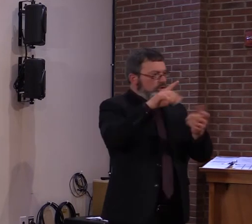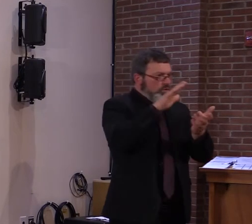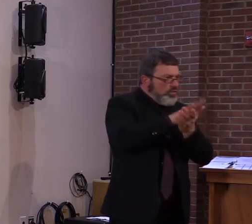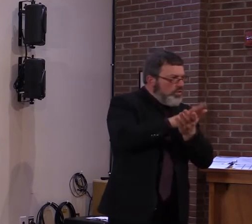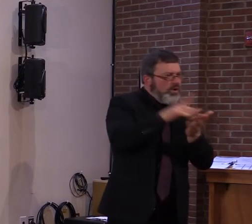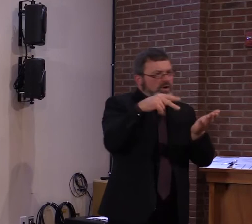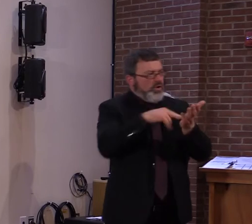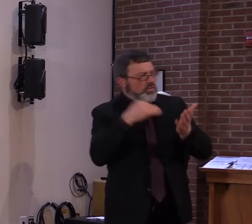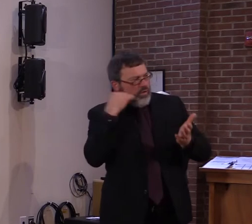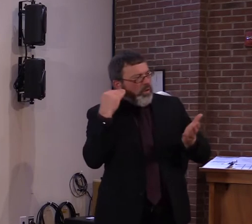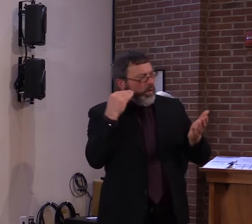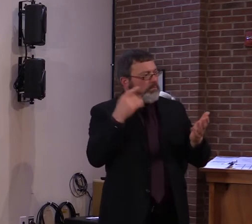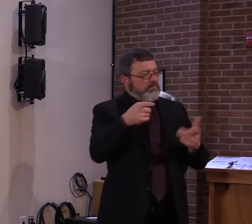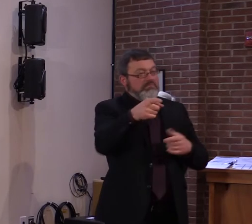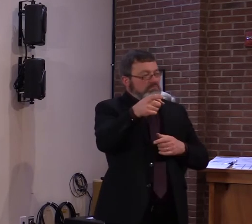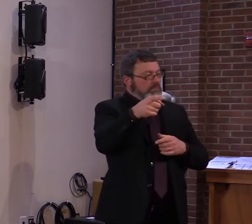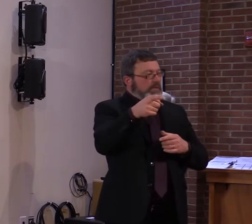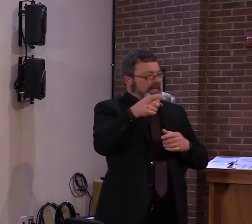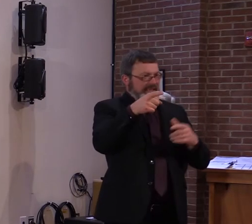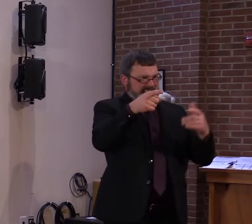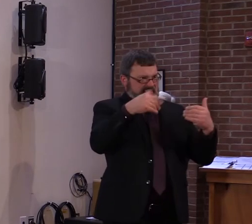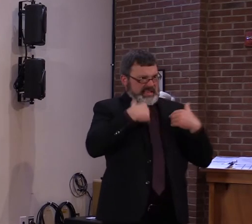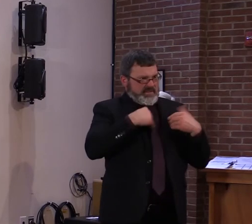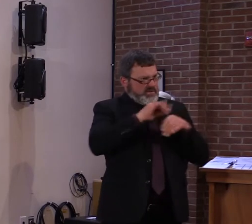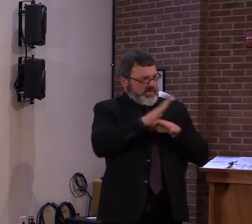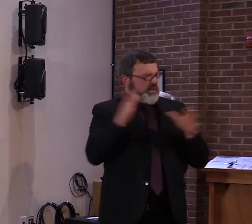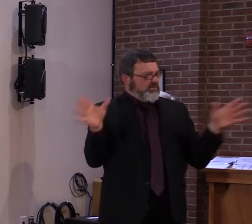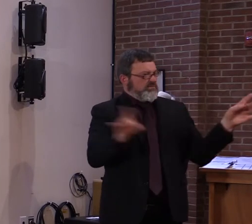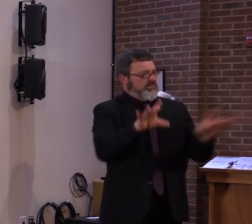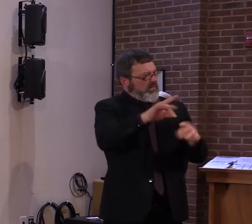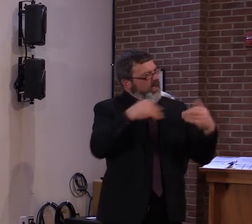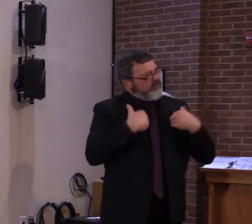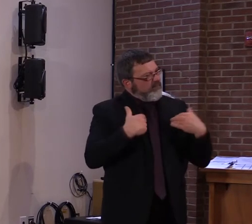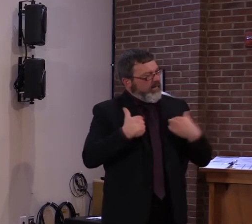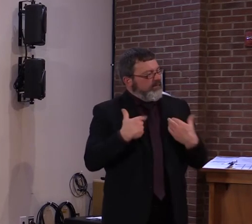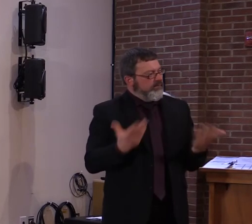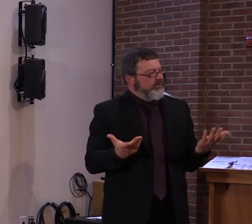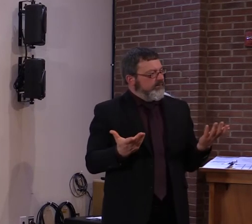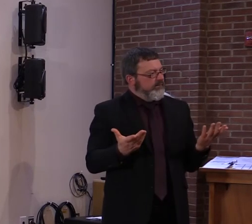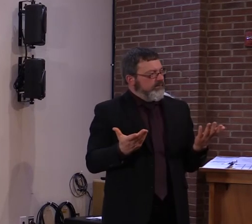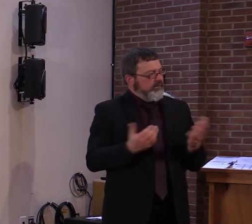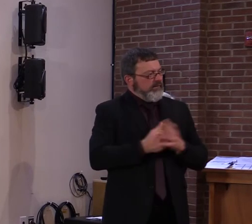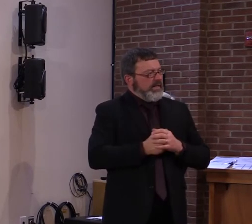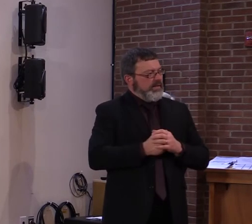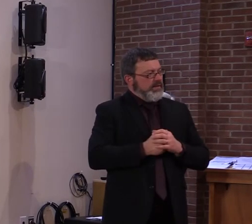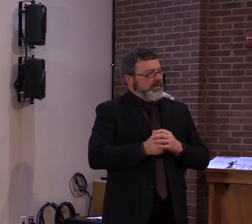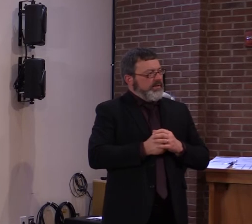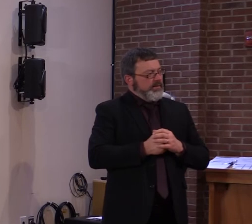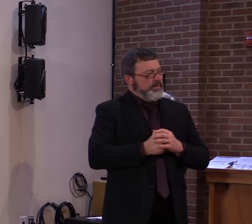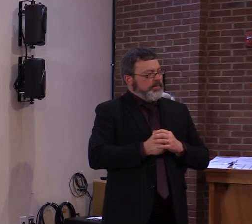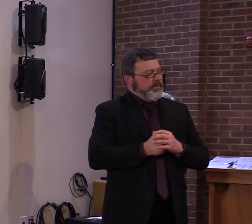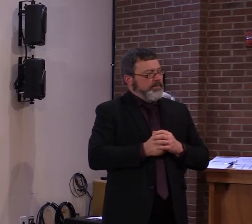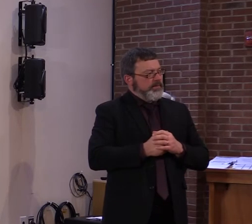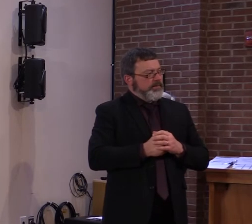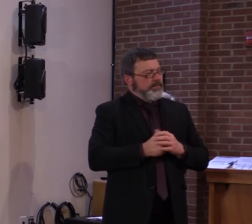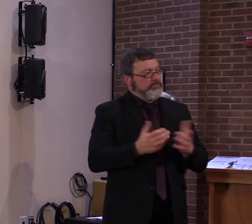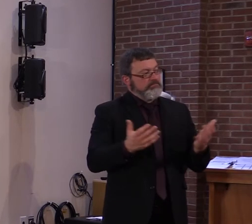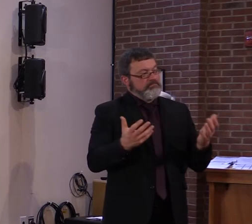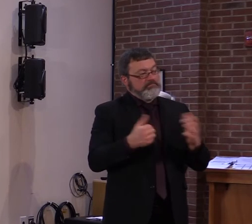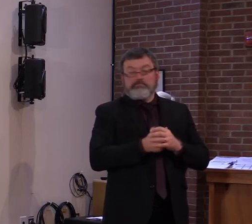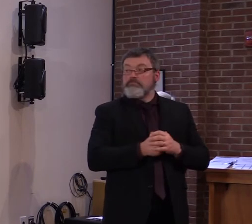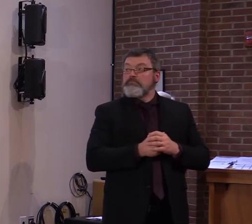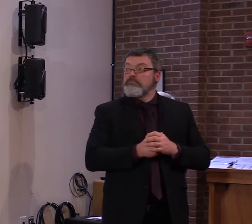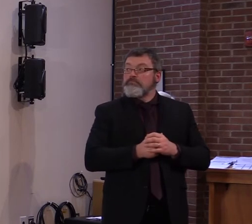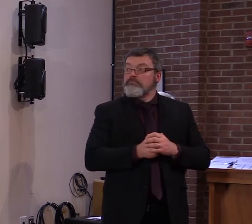the virus with them. So that's why, you know, it would be just a